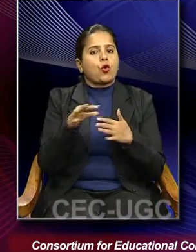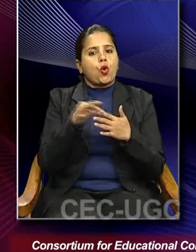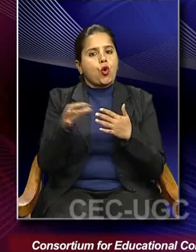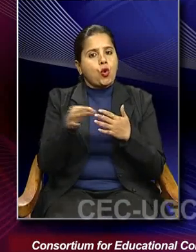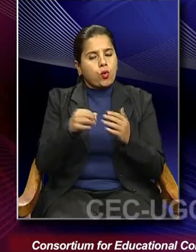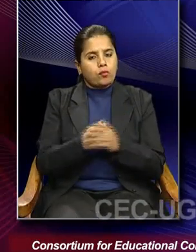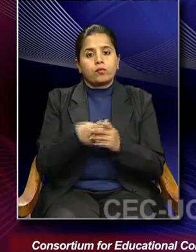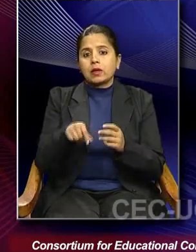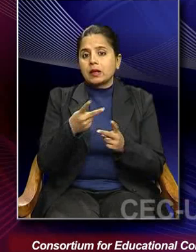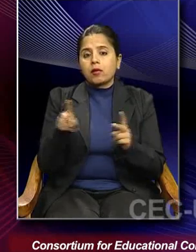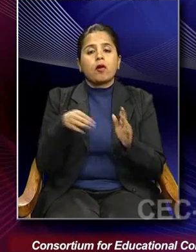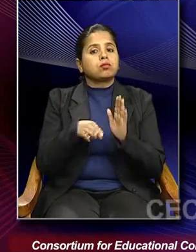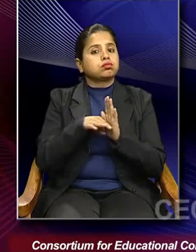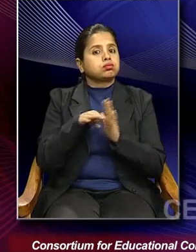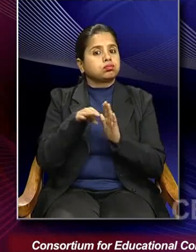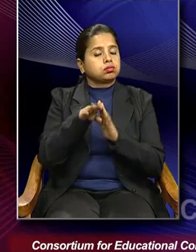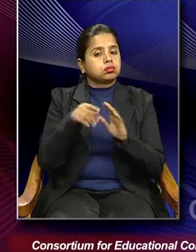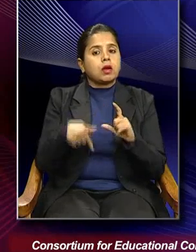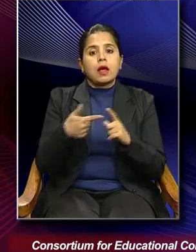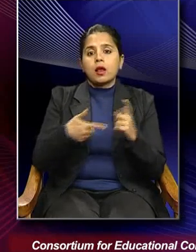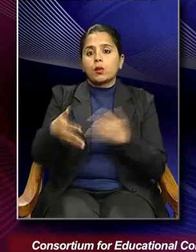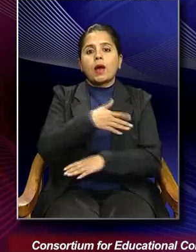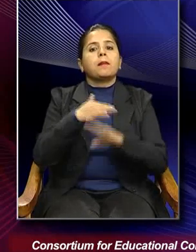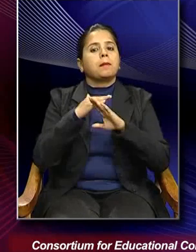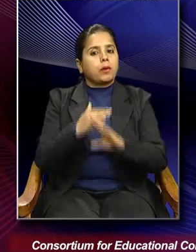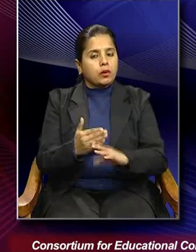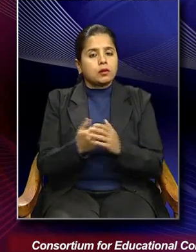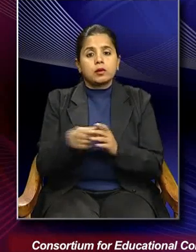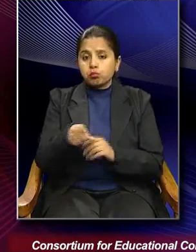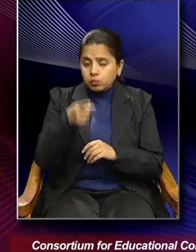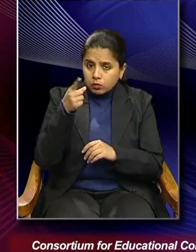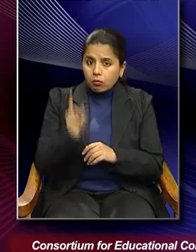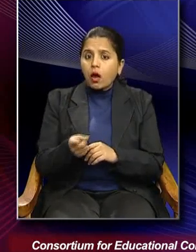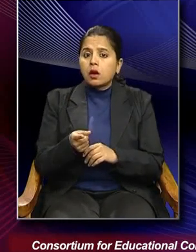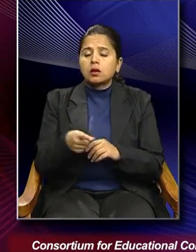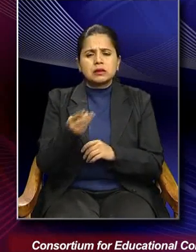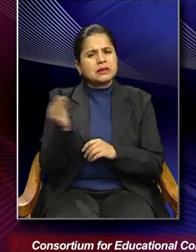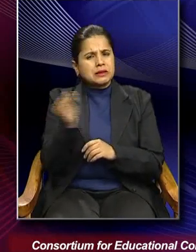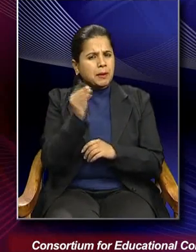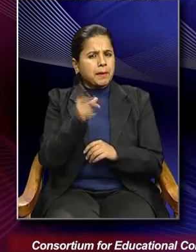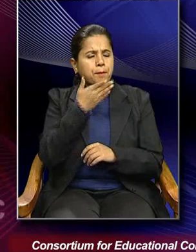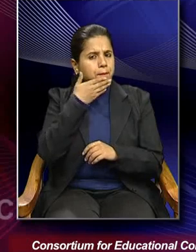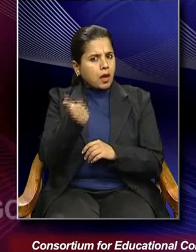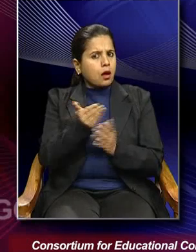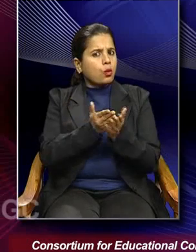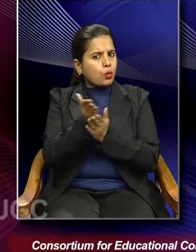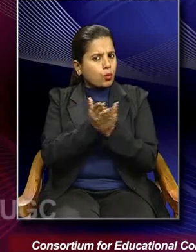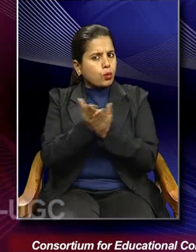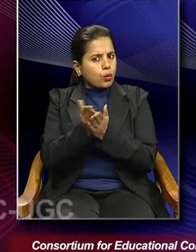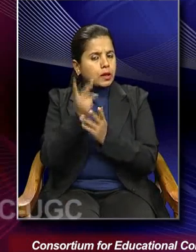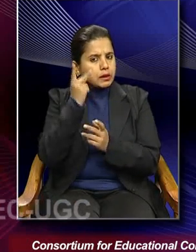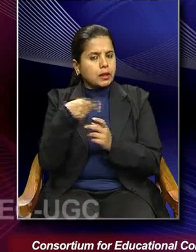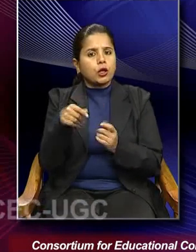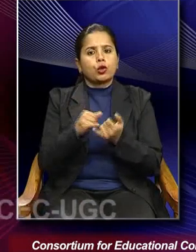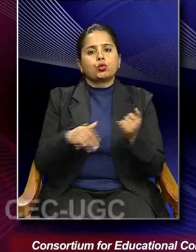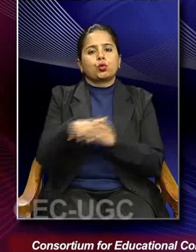as different levels of environmental protections, there must be some best way by making a